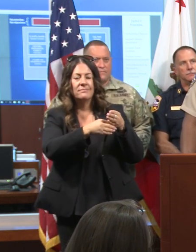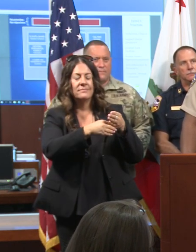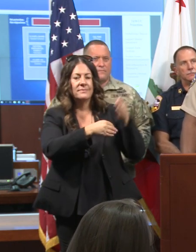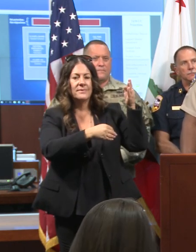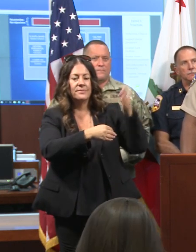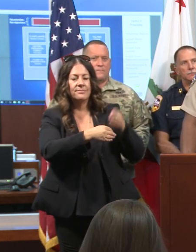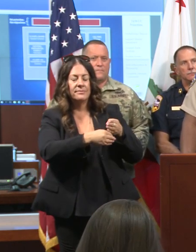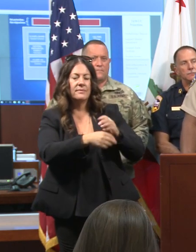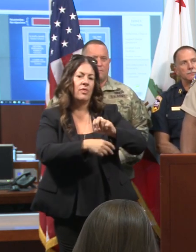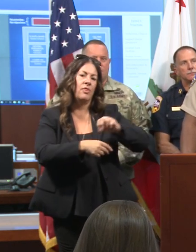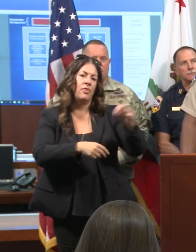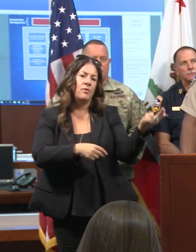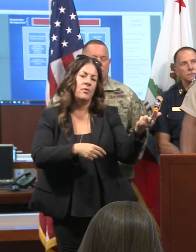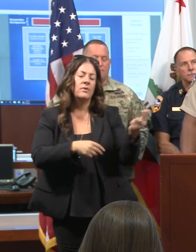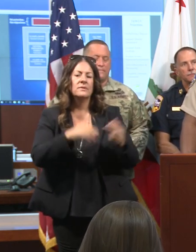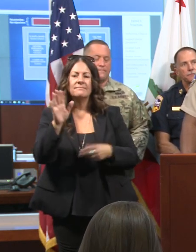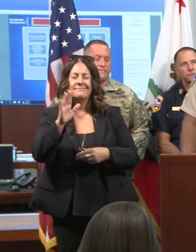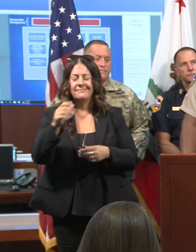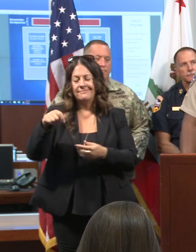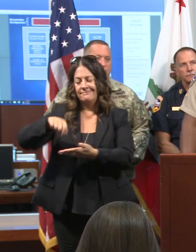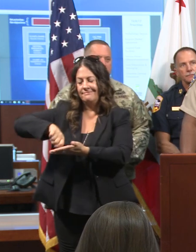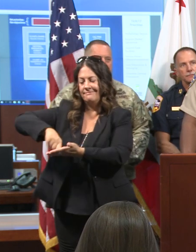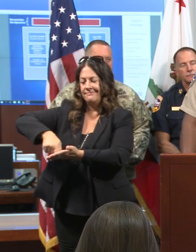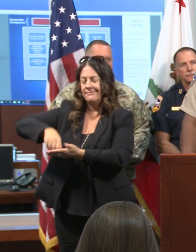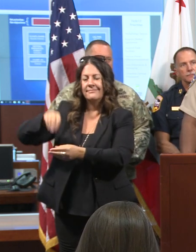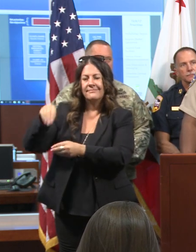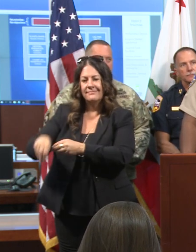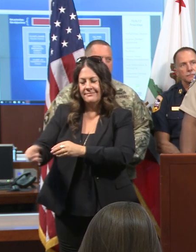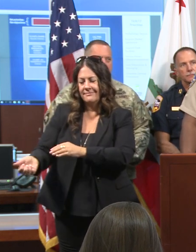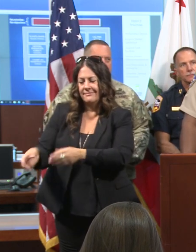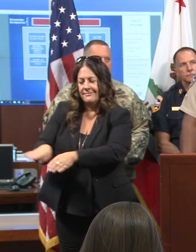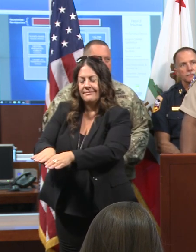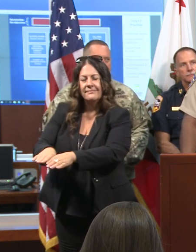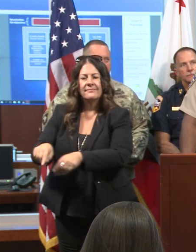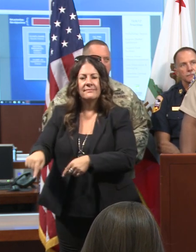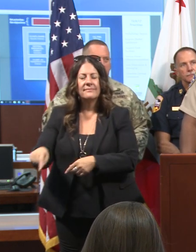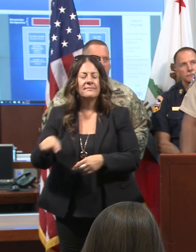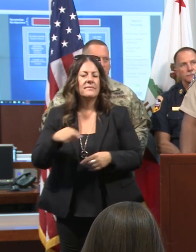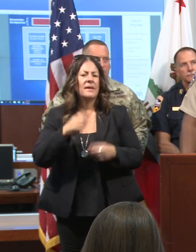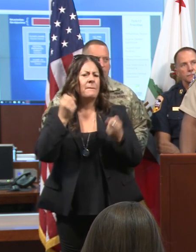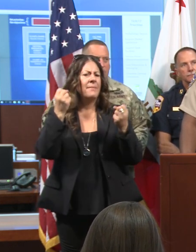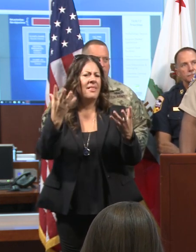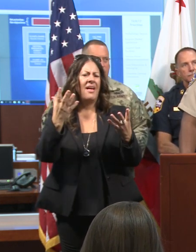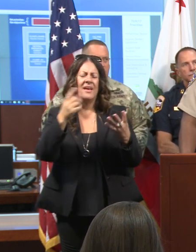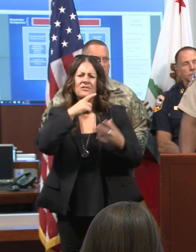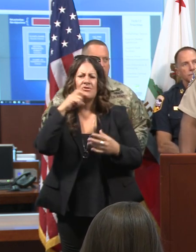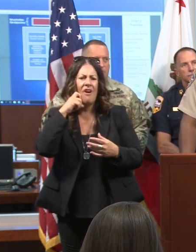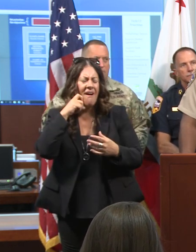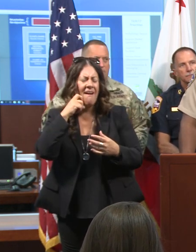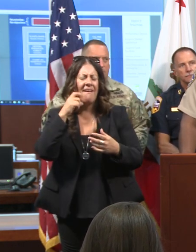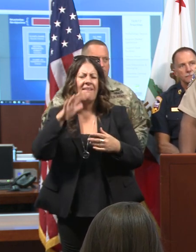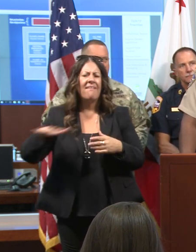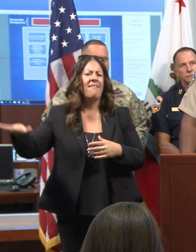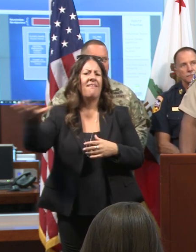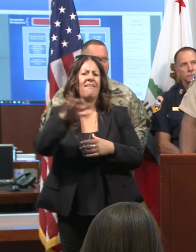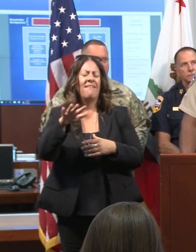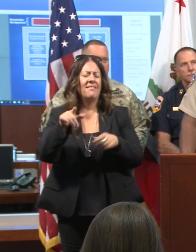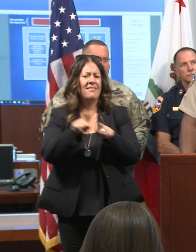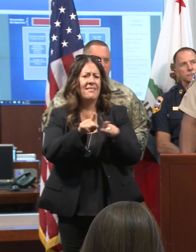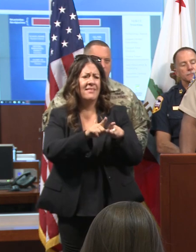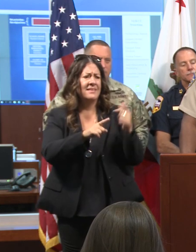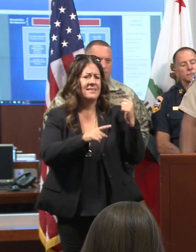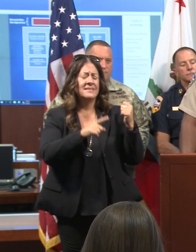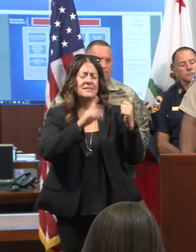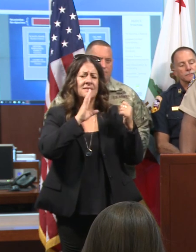out your window. Use your ashtrays to dispose of your cigarettes. There's a lot of dry fuel out there, as Director Penlot talked